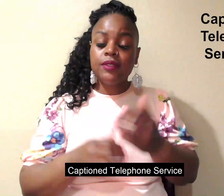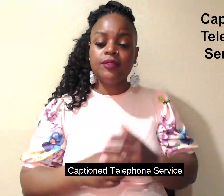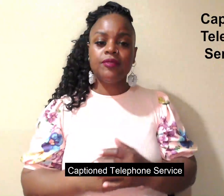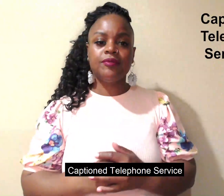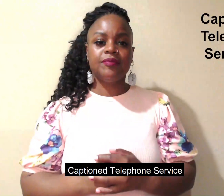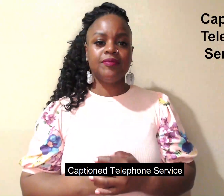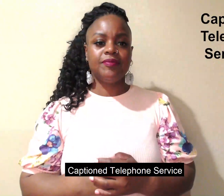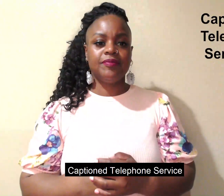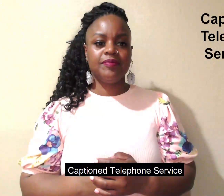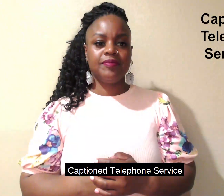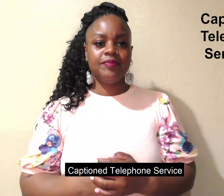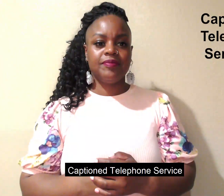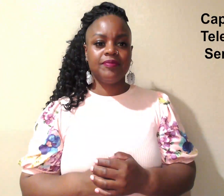Captioned Telephone Service.